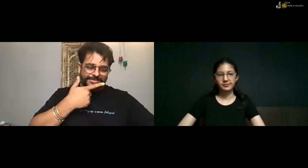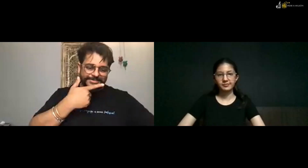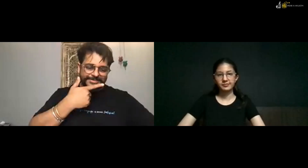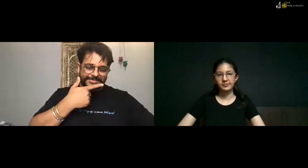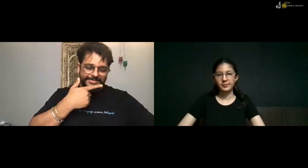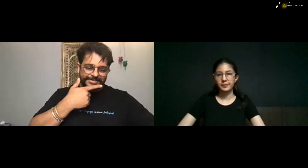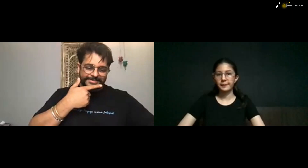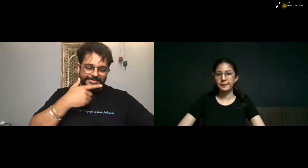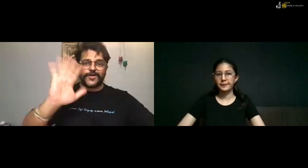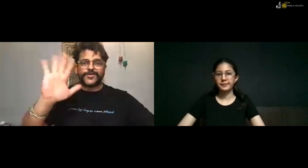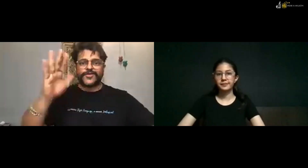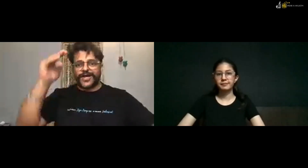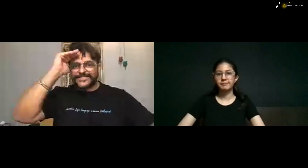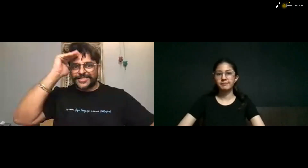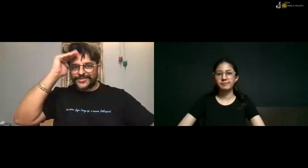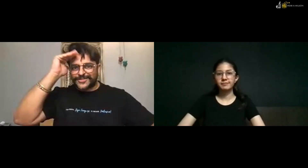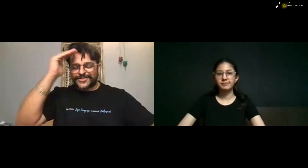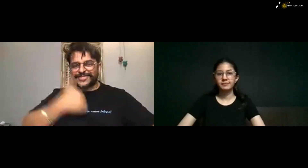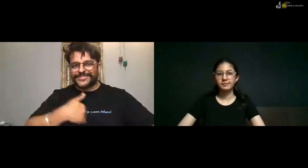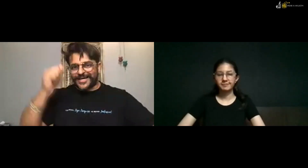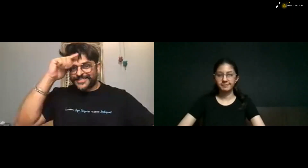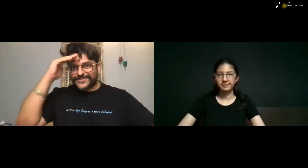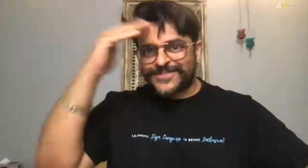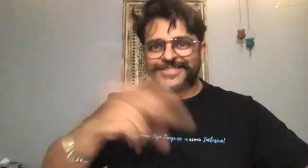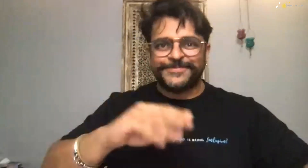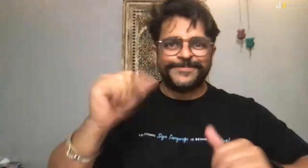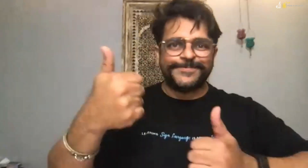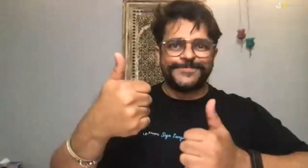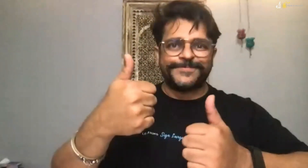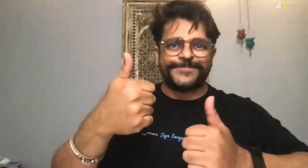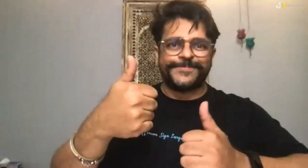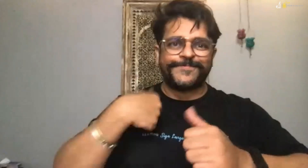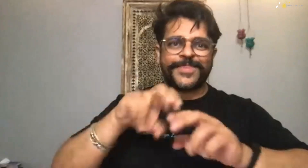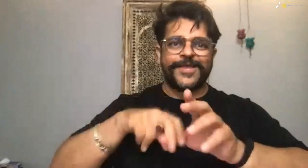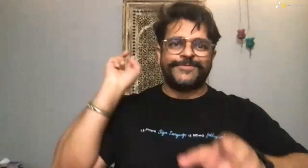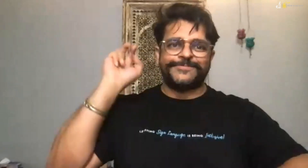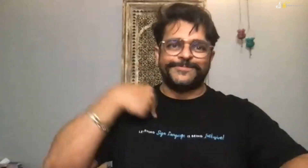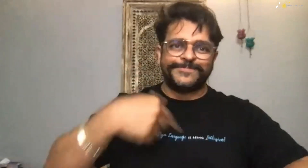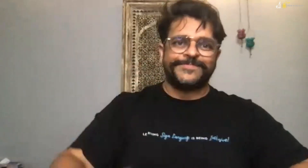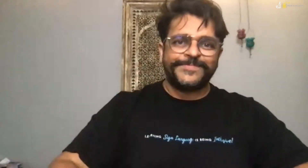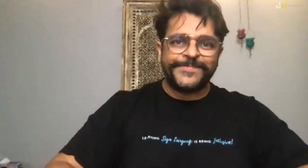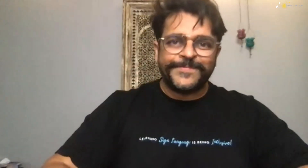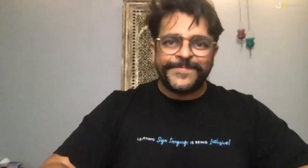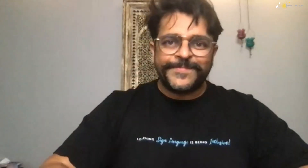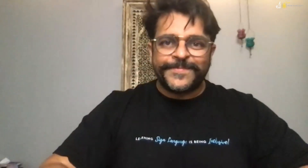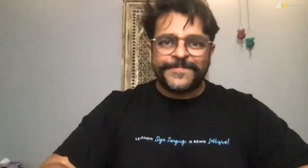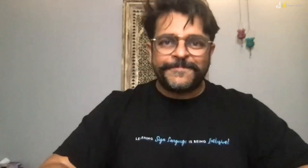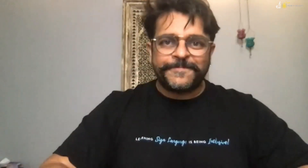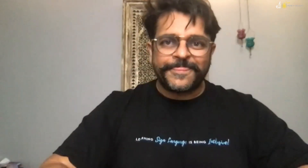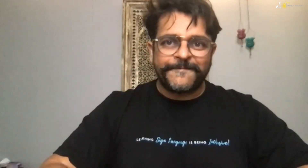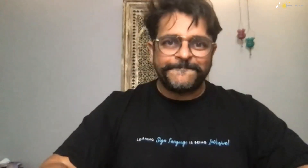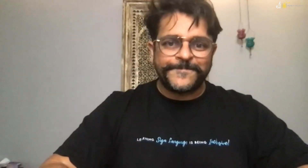Now I'll bring back Ashish. Ashish, can you come back? And I will